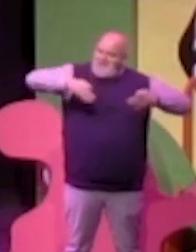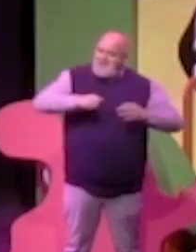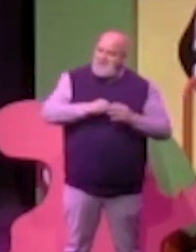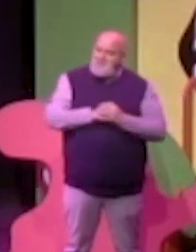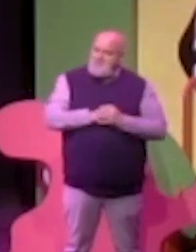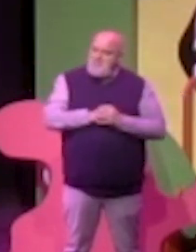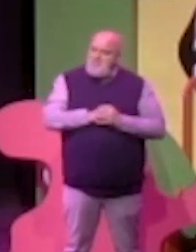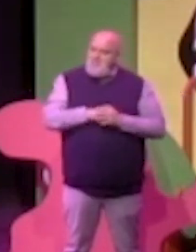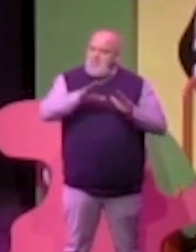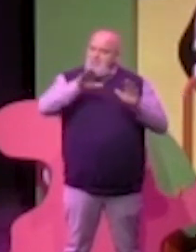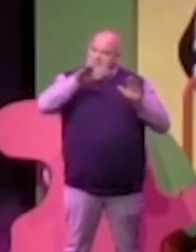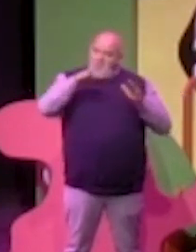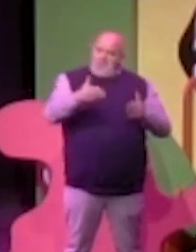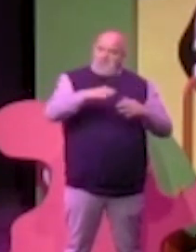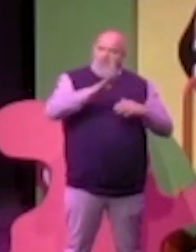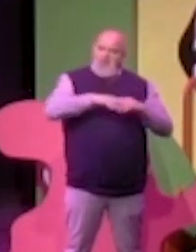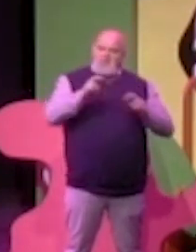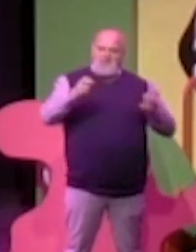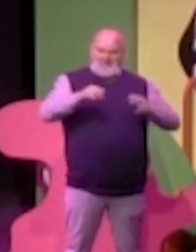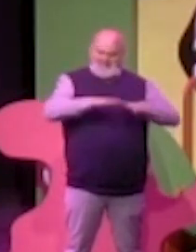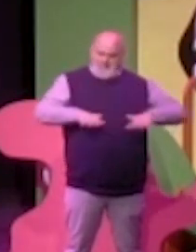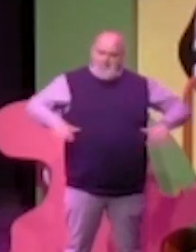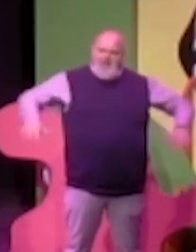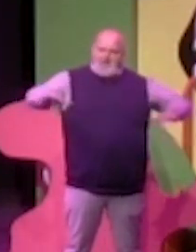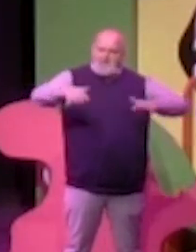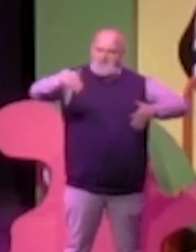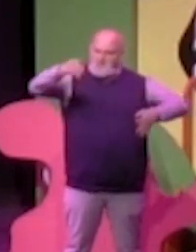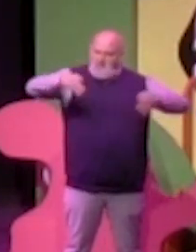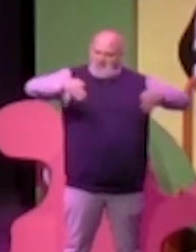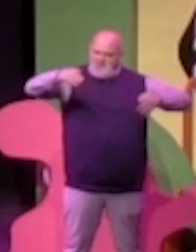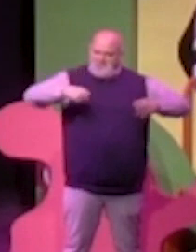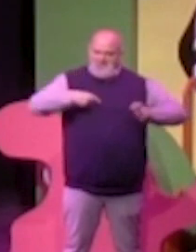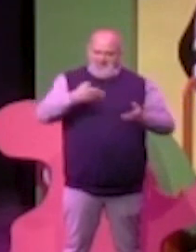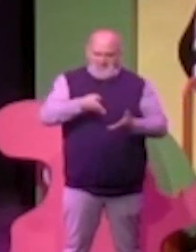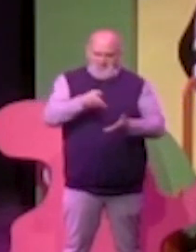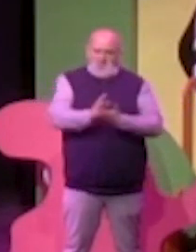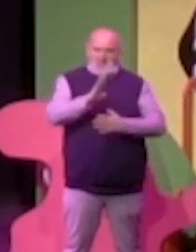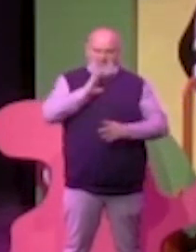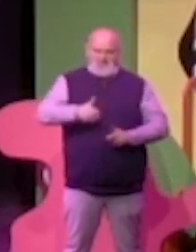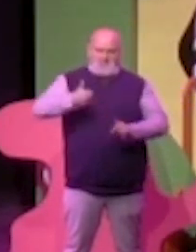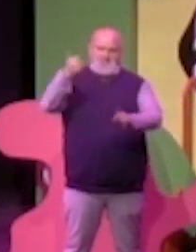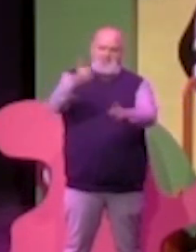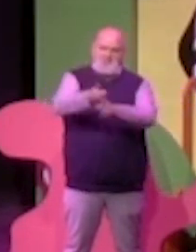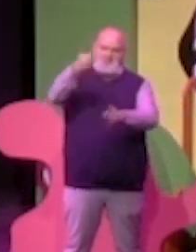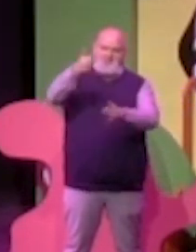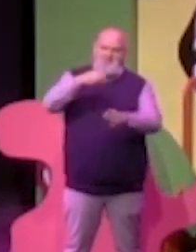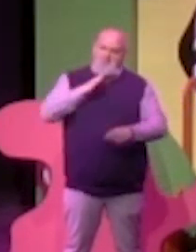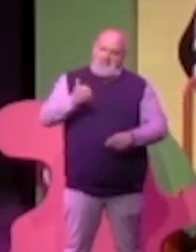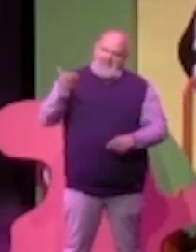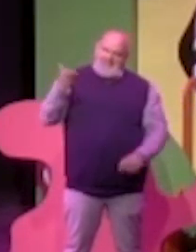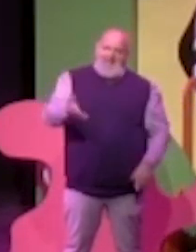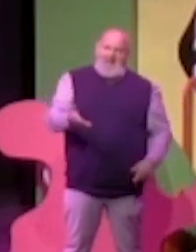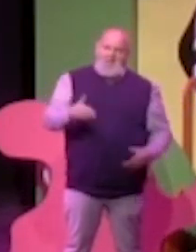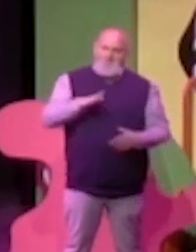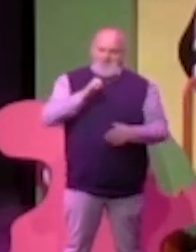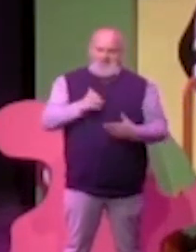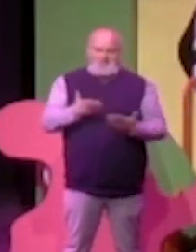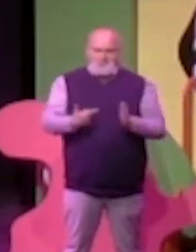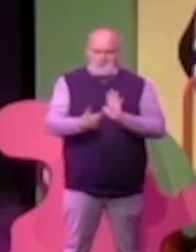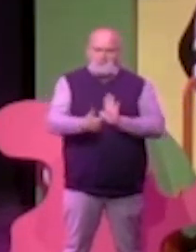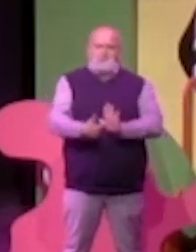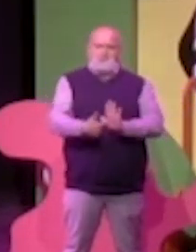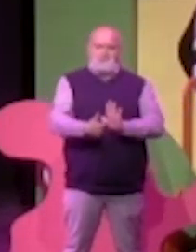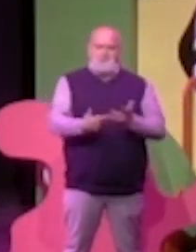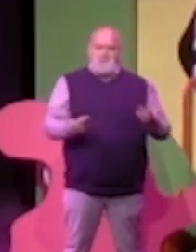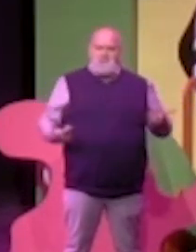folks' definition of kind of spatial justice, which is the right to be in space, the right to be embodied and